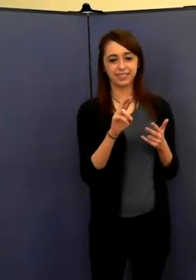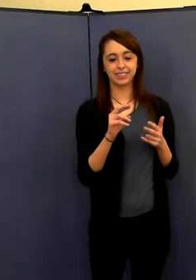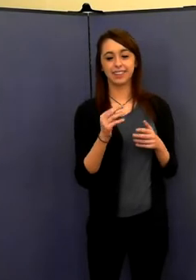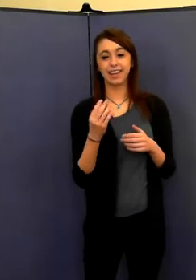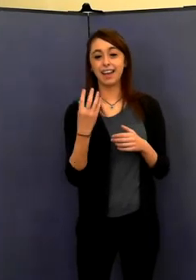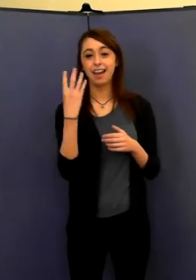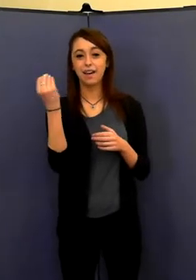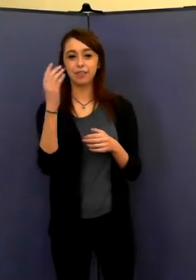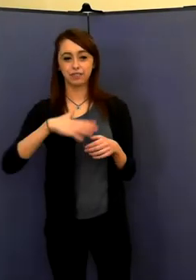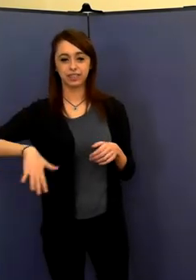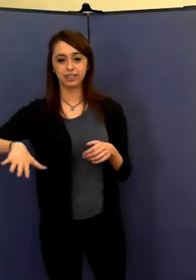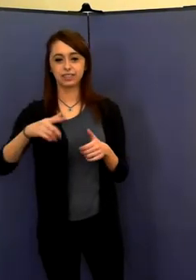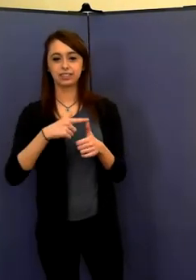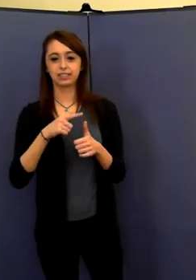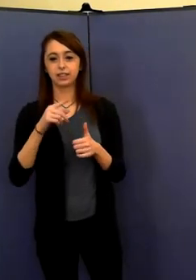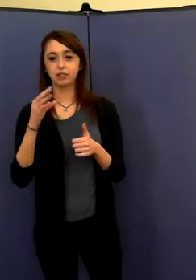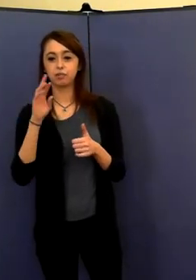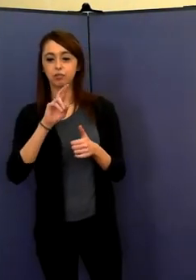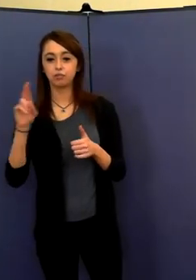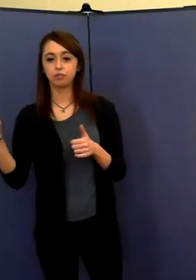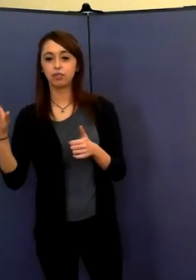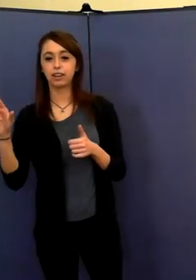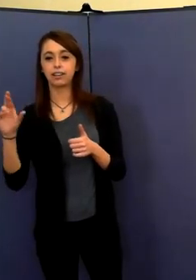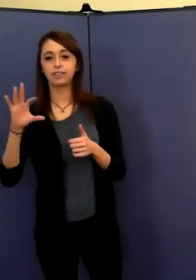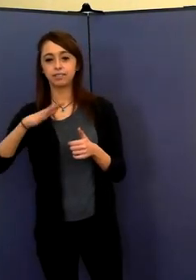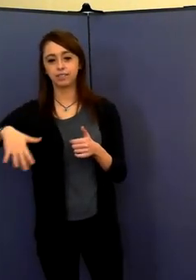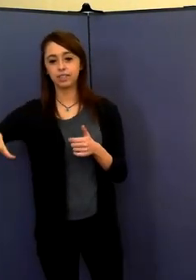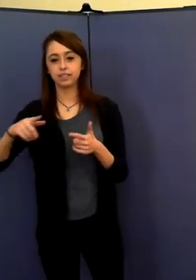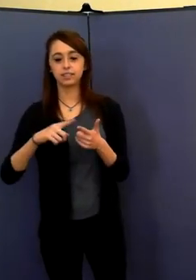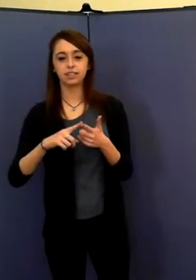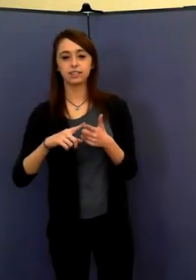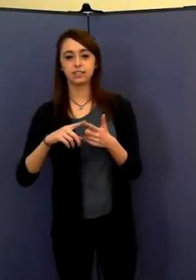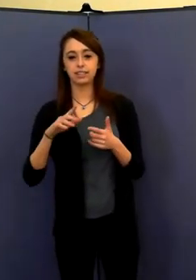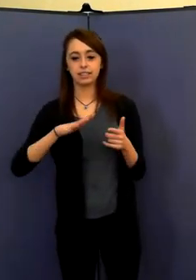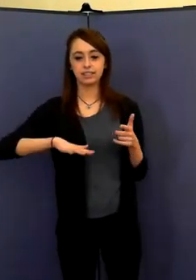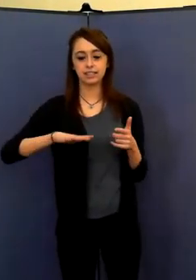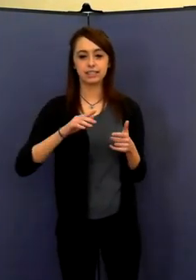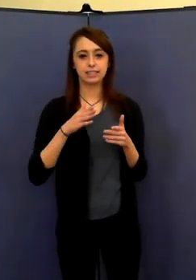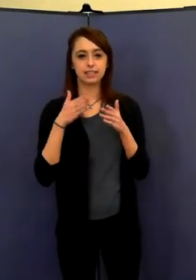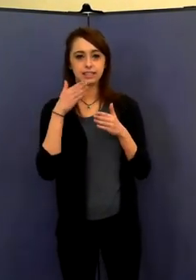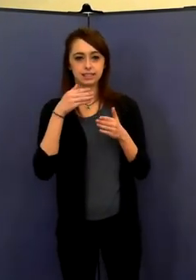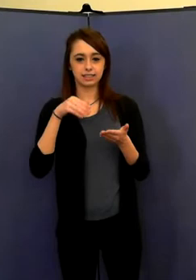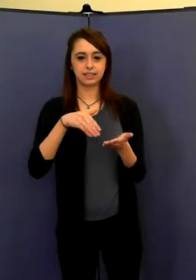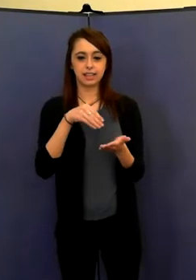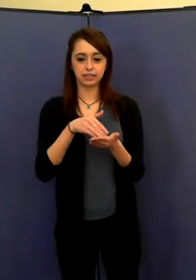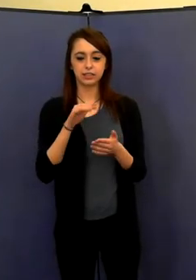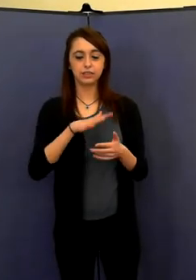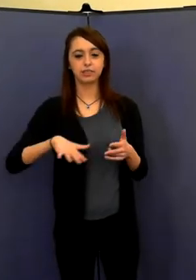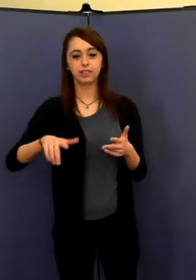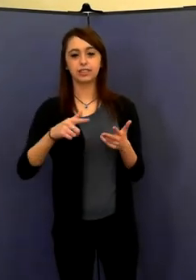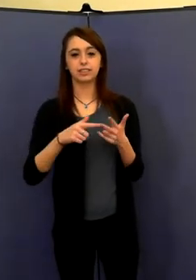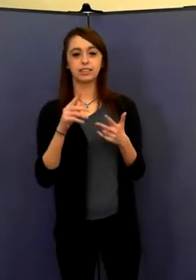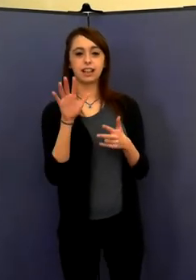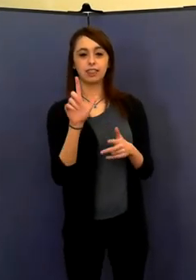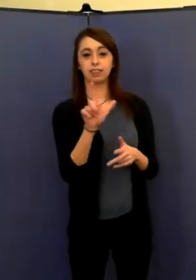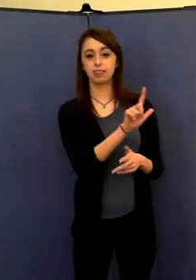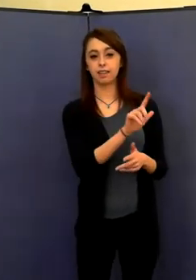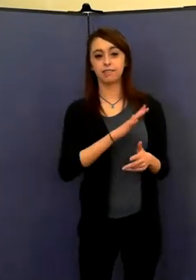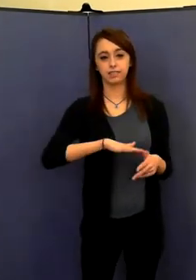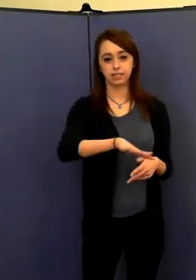field, center field, and left field. And the goal of the game is to keep the batting team from scoring